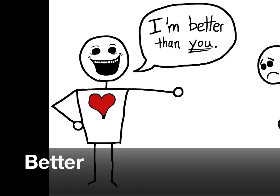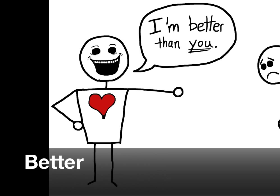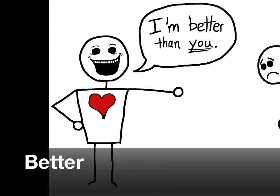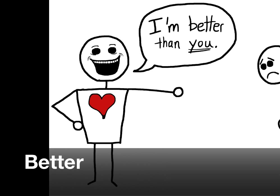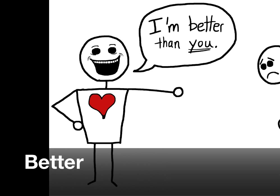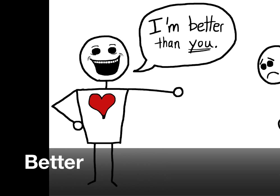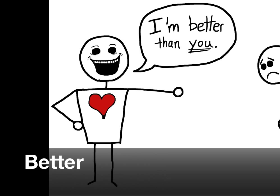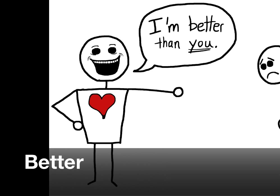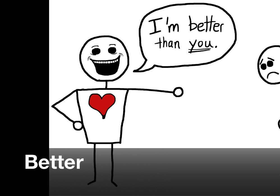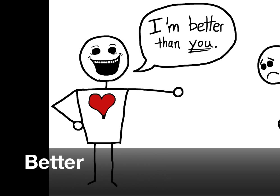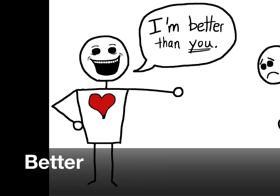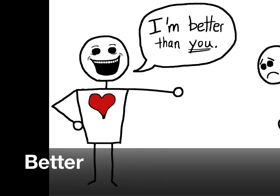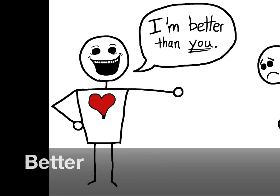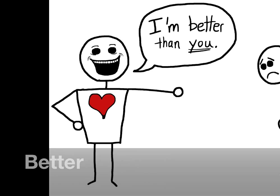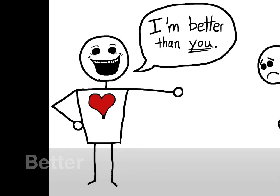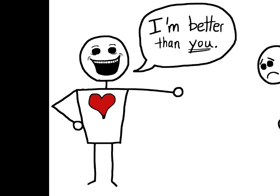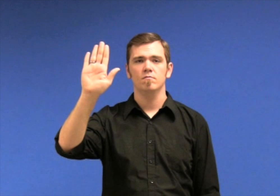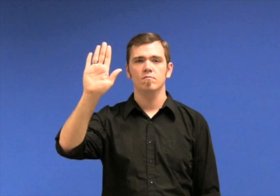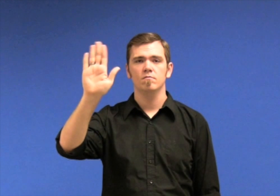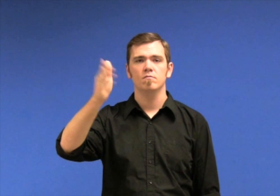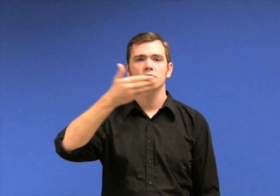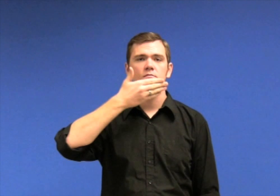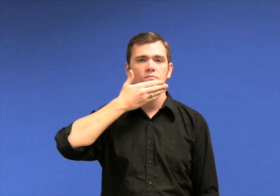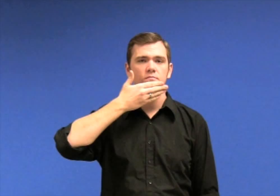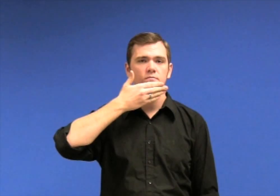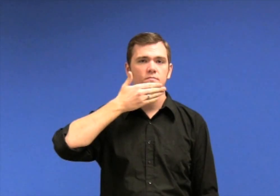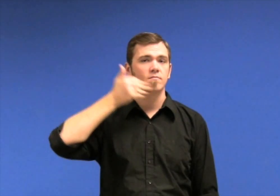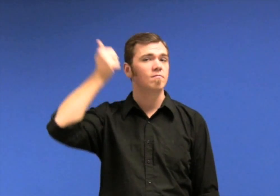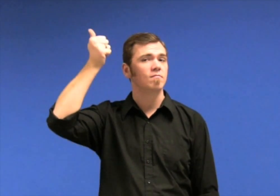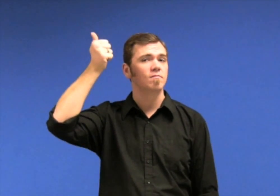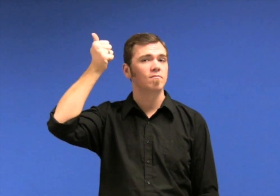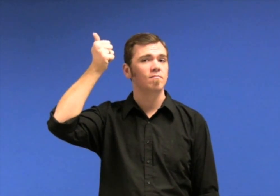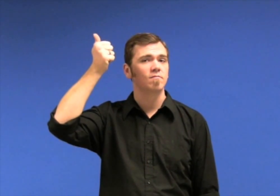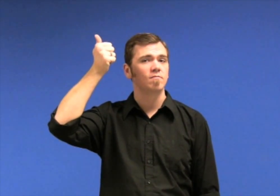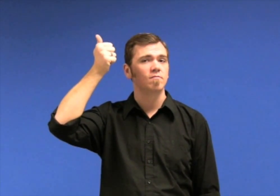The sign for better or best is better.